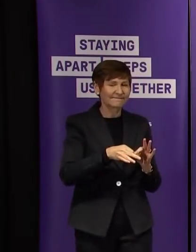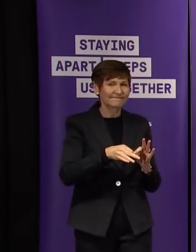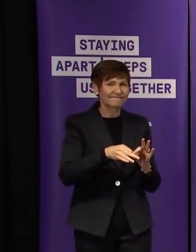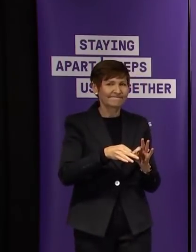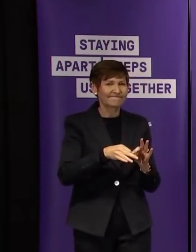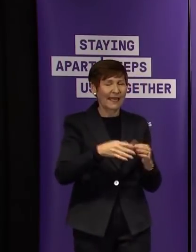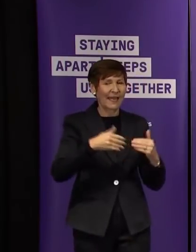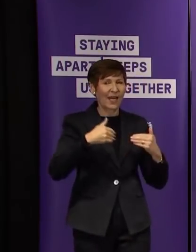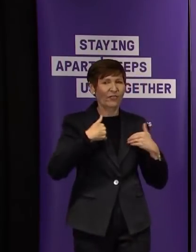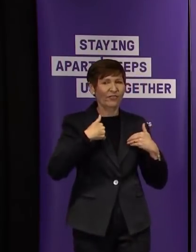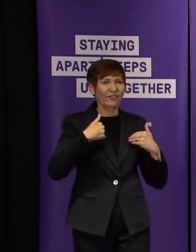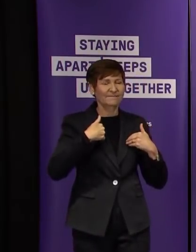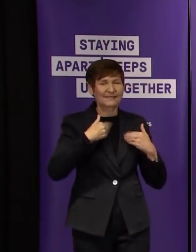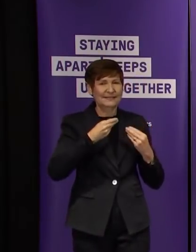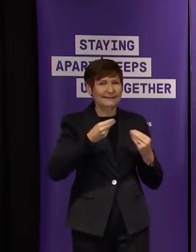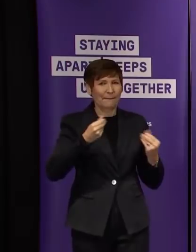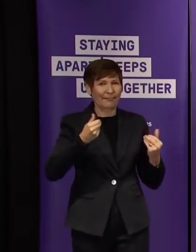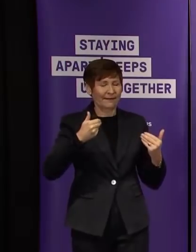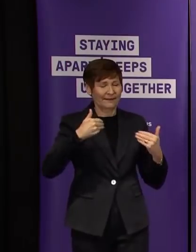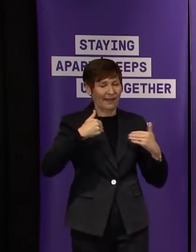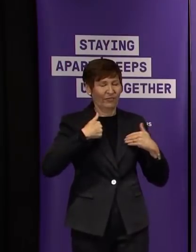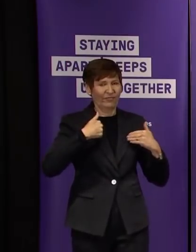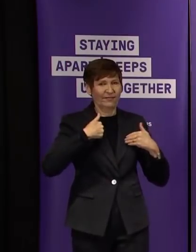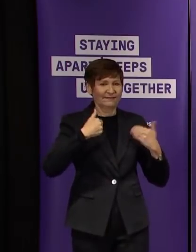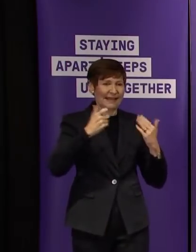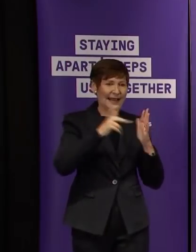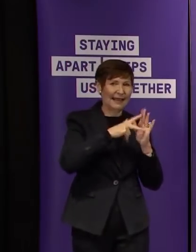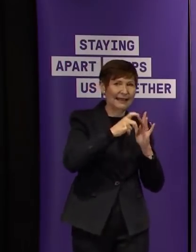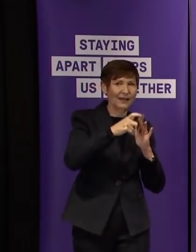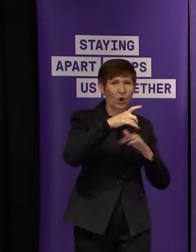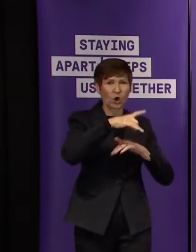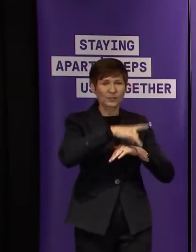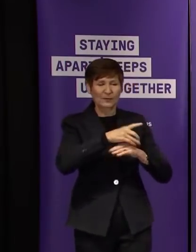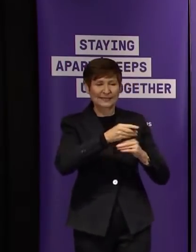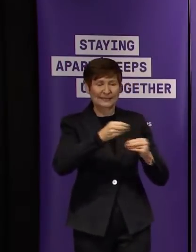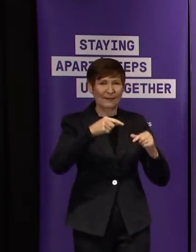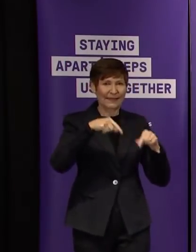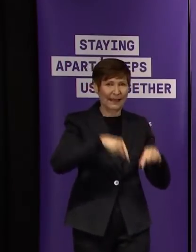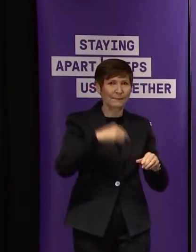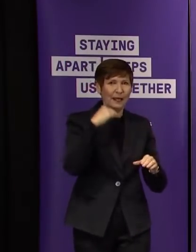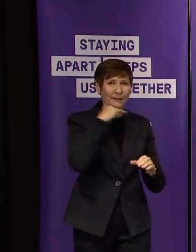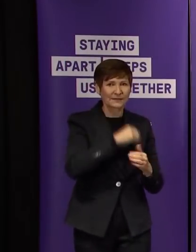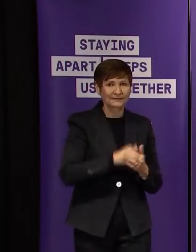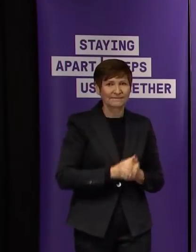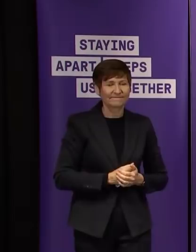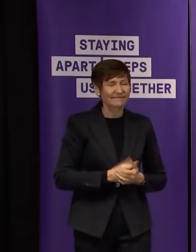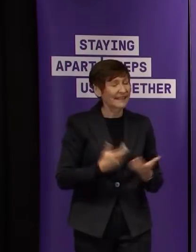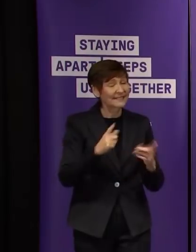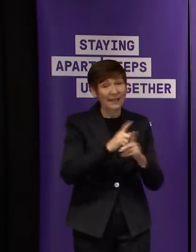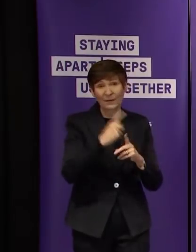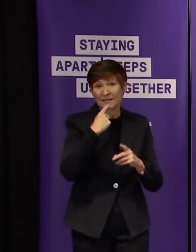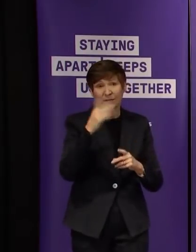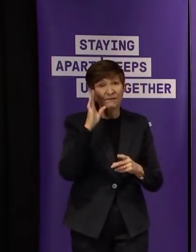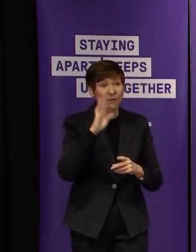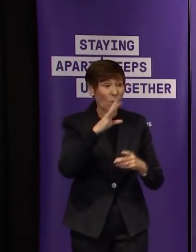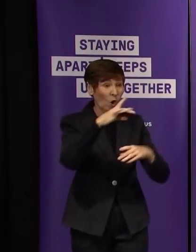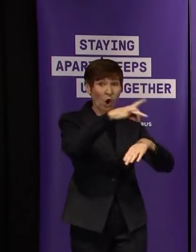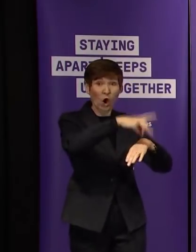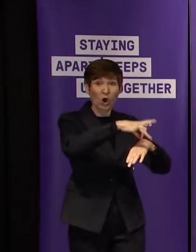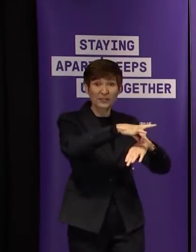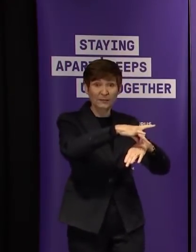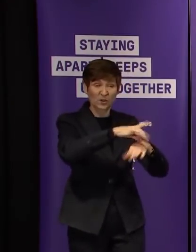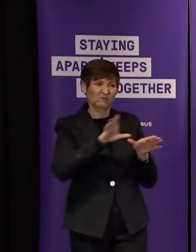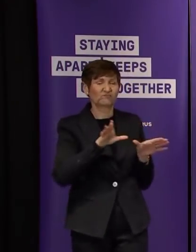the, you know, the fact that you can't just say, close off aged care, close off health services. People are